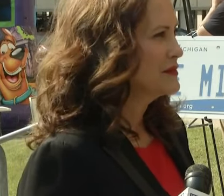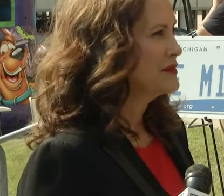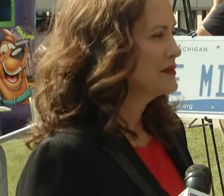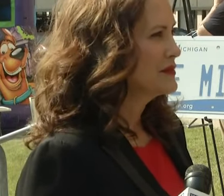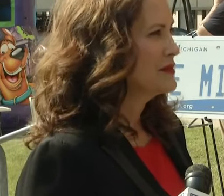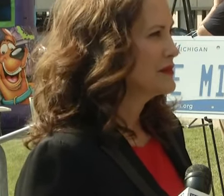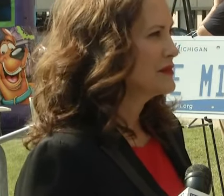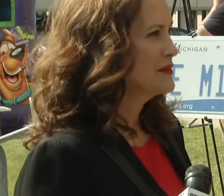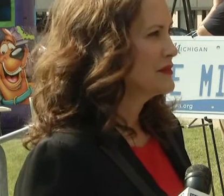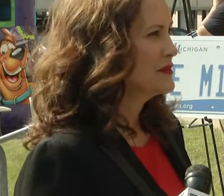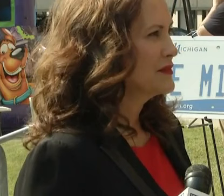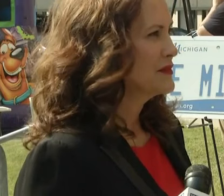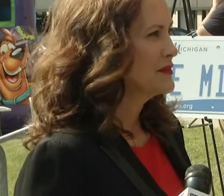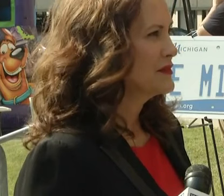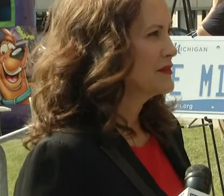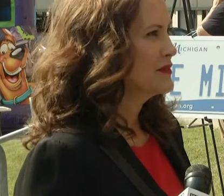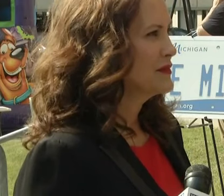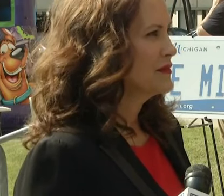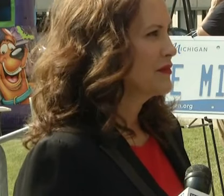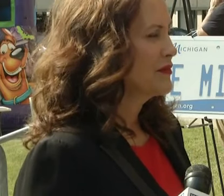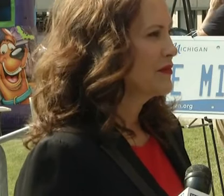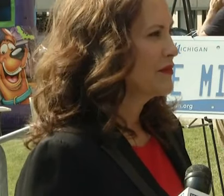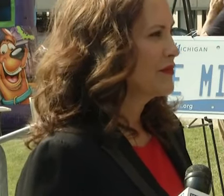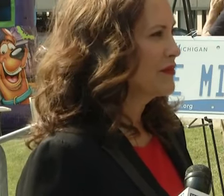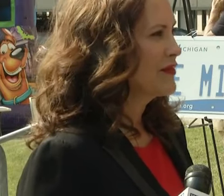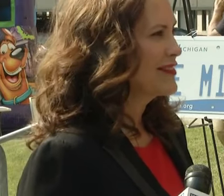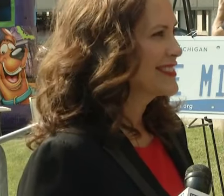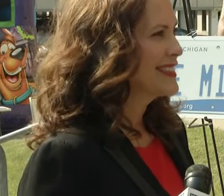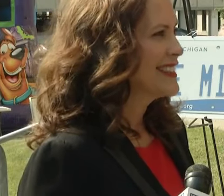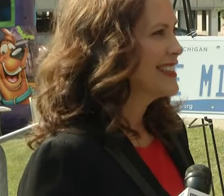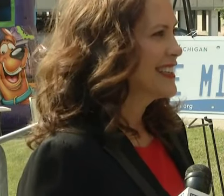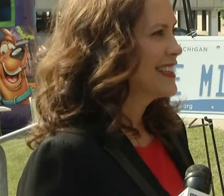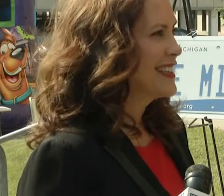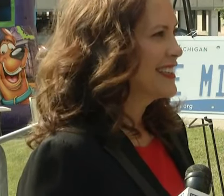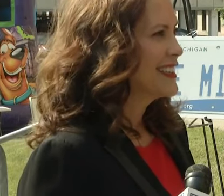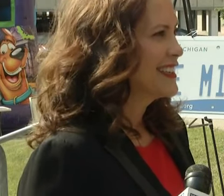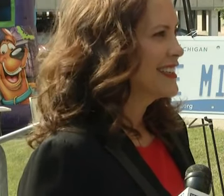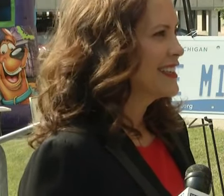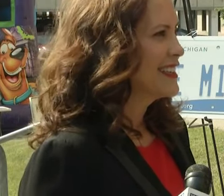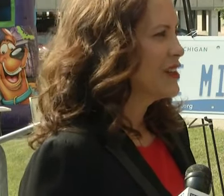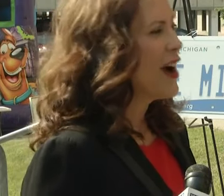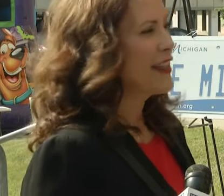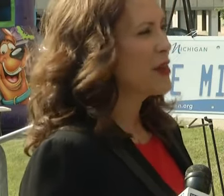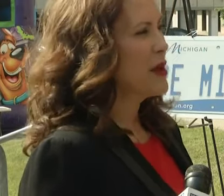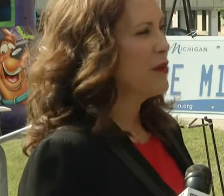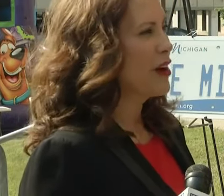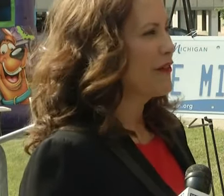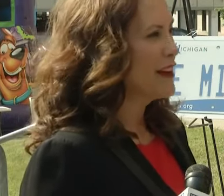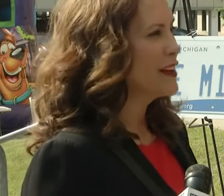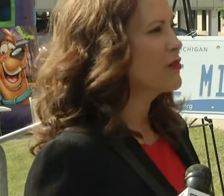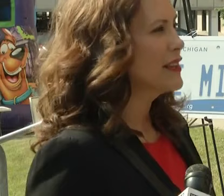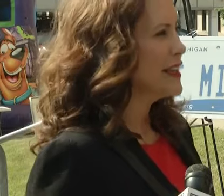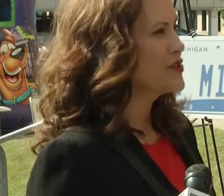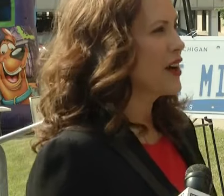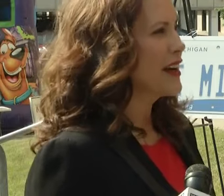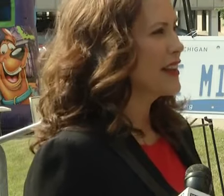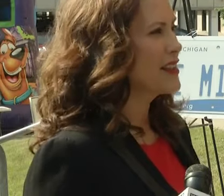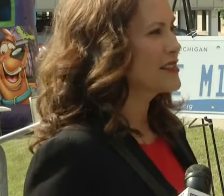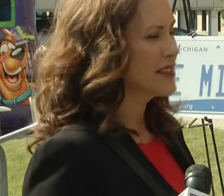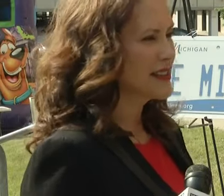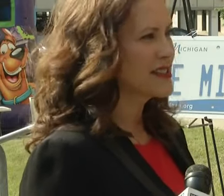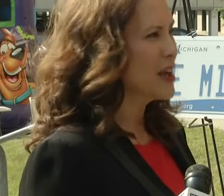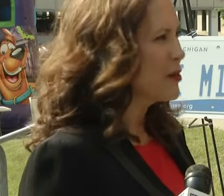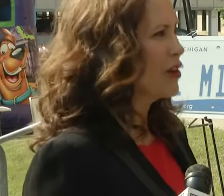any chance that the July 1st date will move up based on the success you're seeing right now? Well, I think people are feeling relieved,